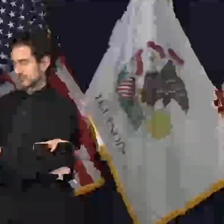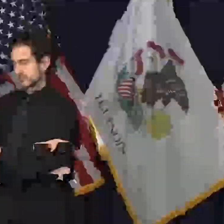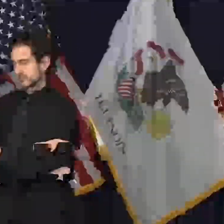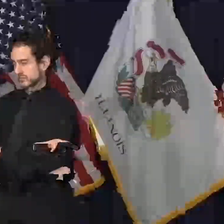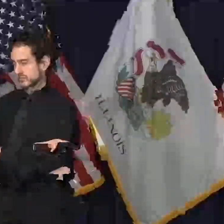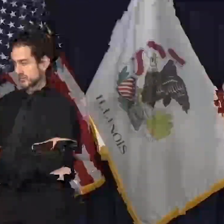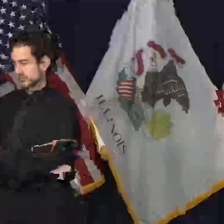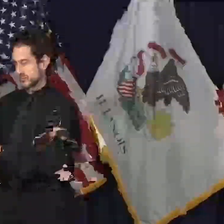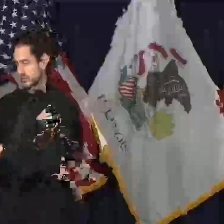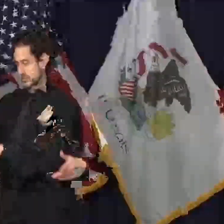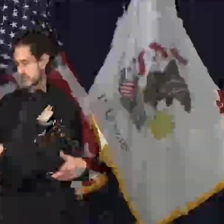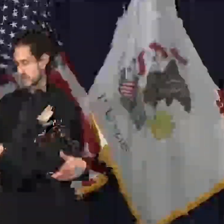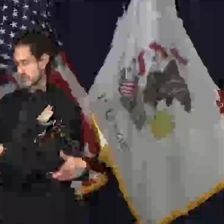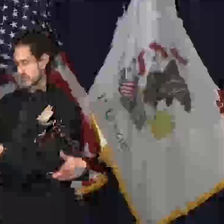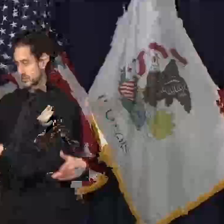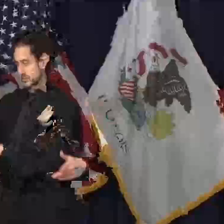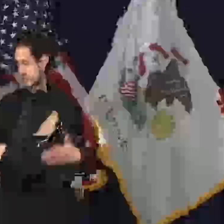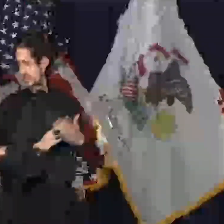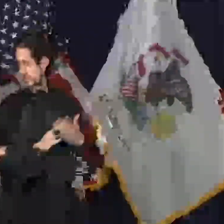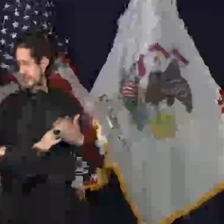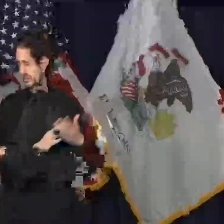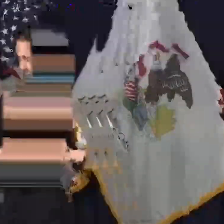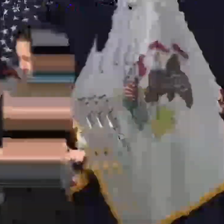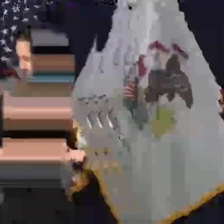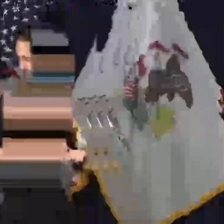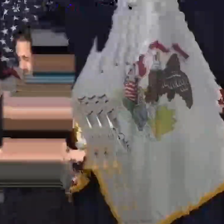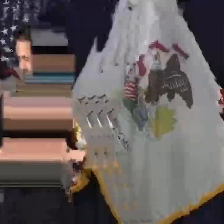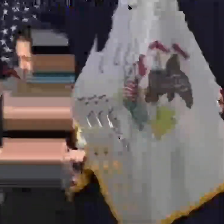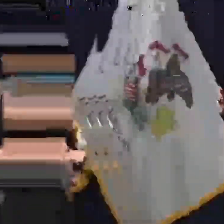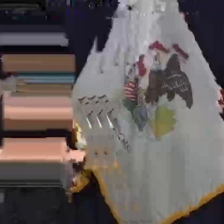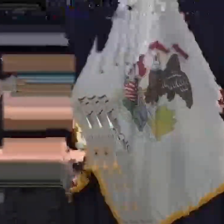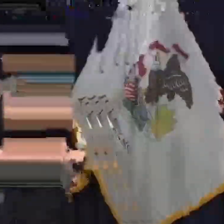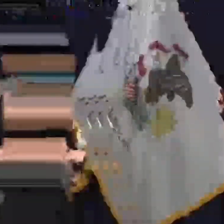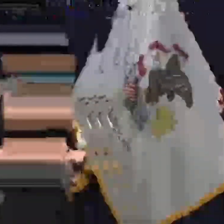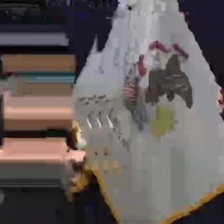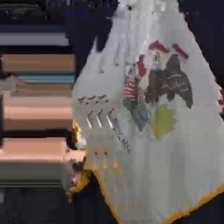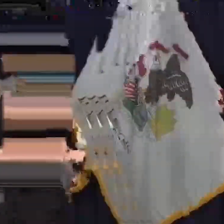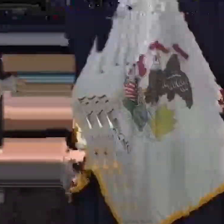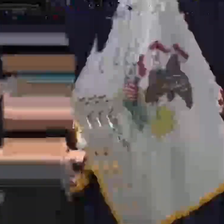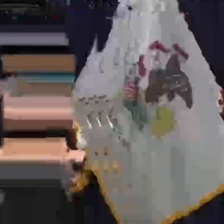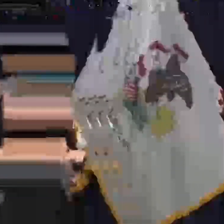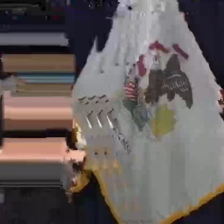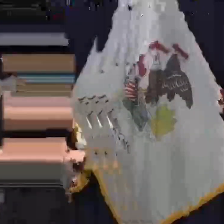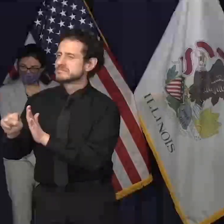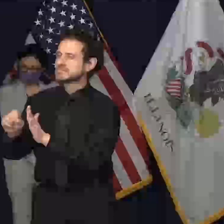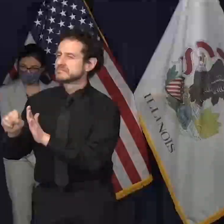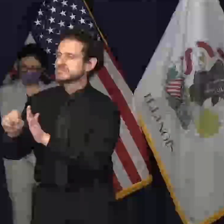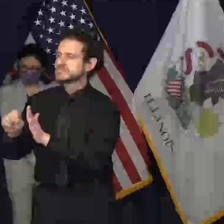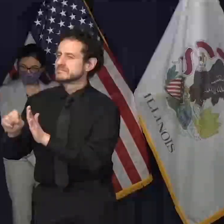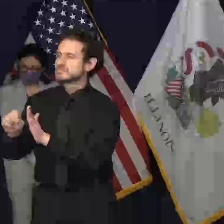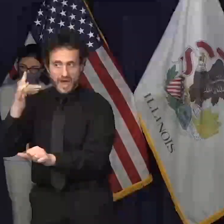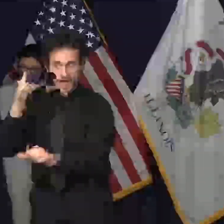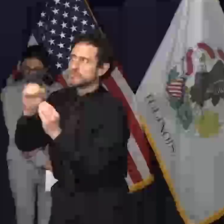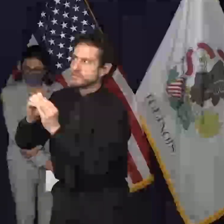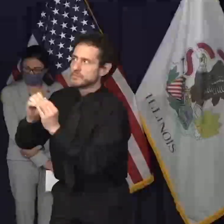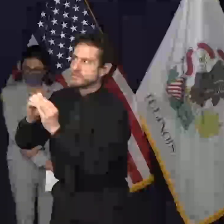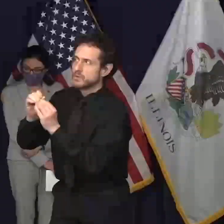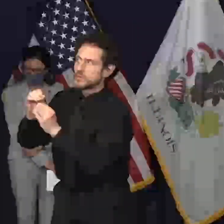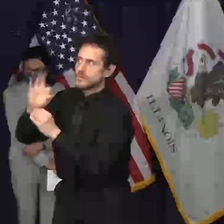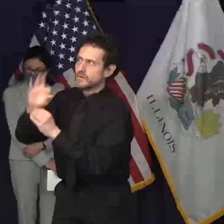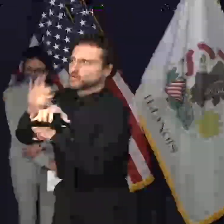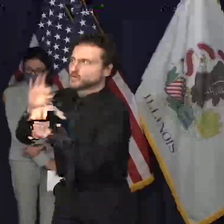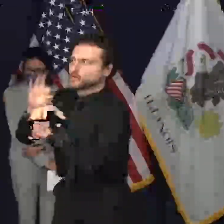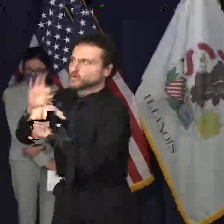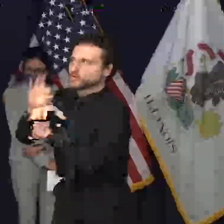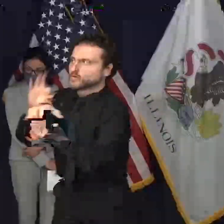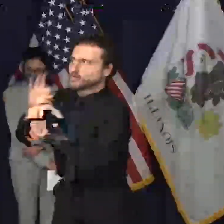who say Democratic governors are trying to keep their states closed for as long as possible in order to make better cases for federal bailout funds? I can